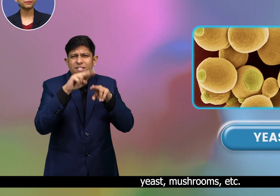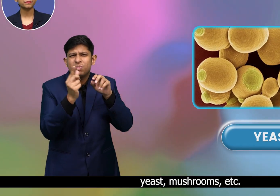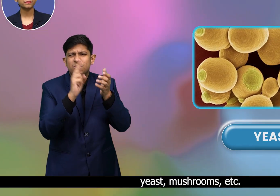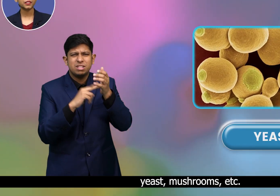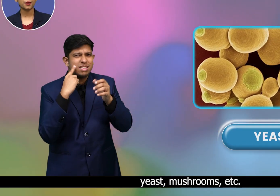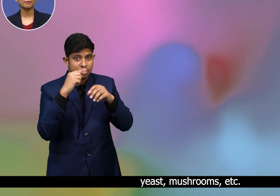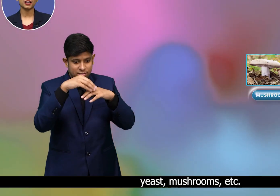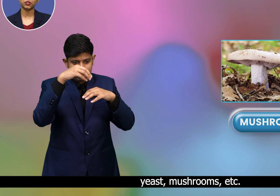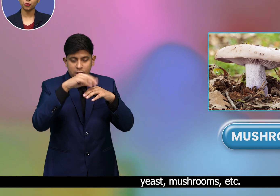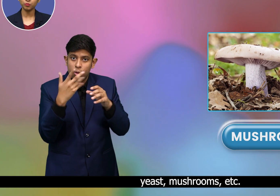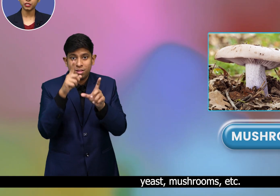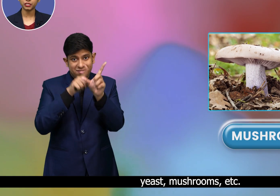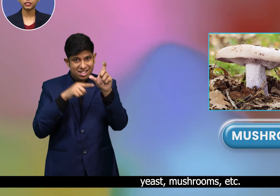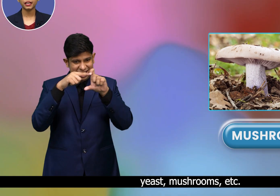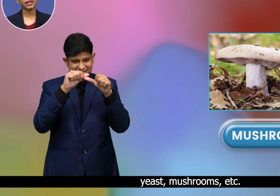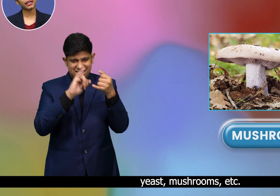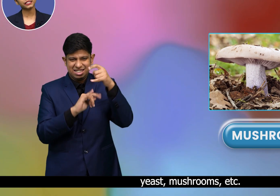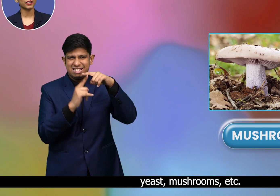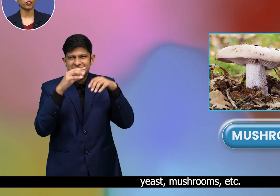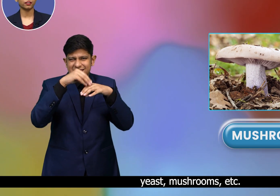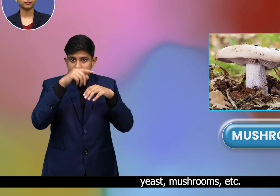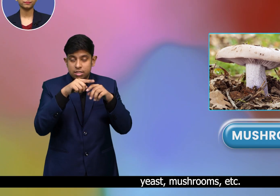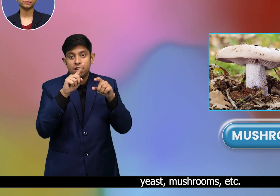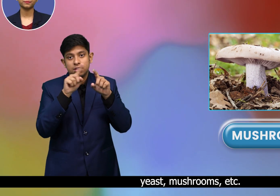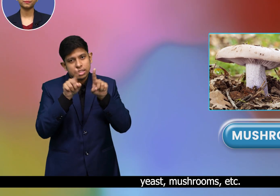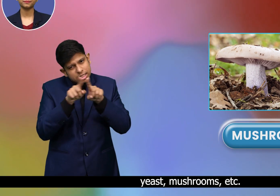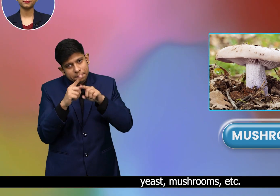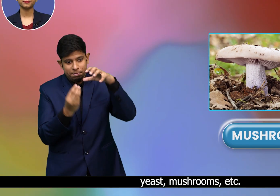yeast, mushrooms, etc.